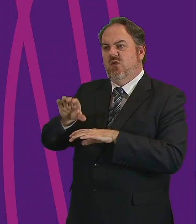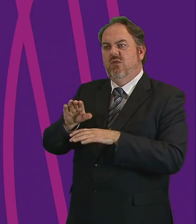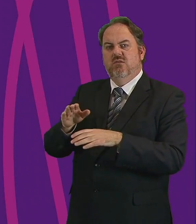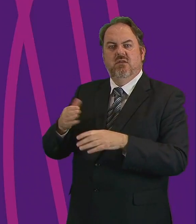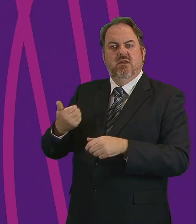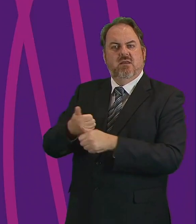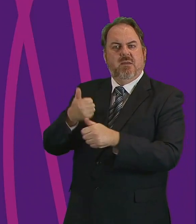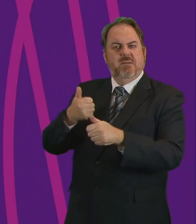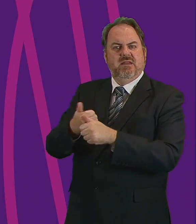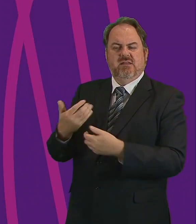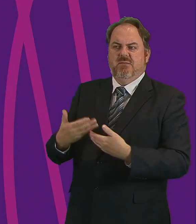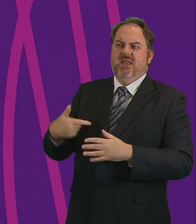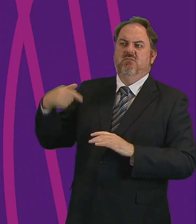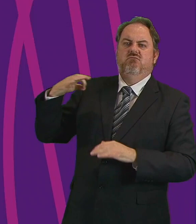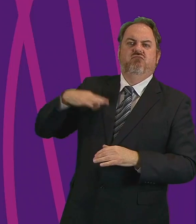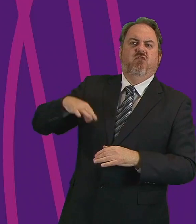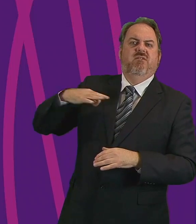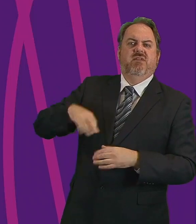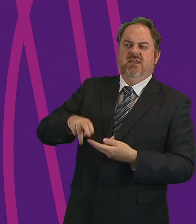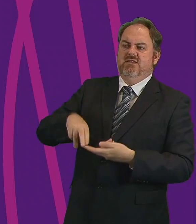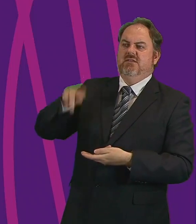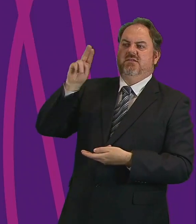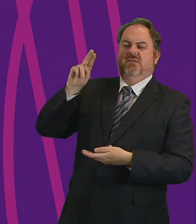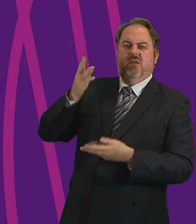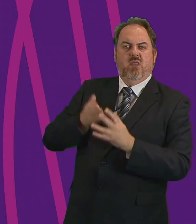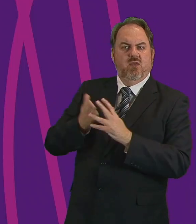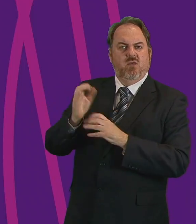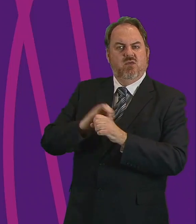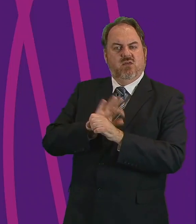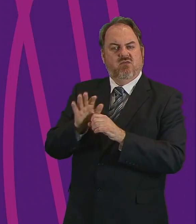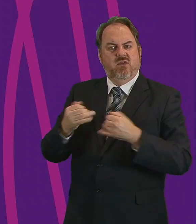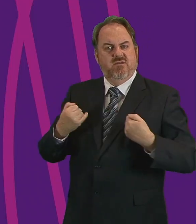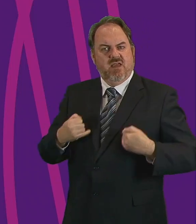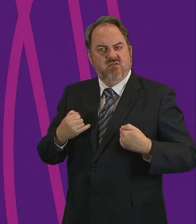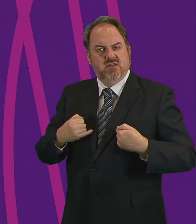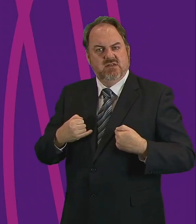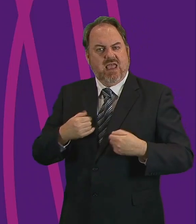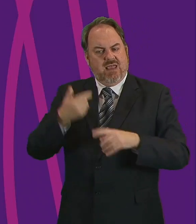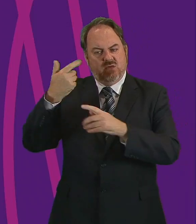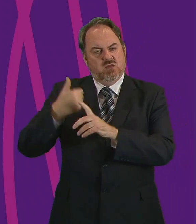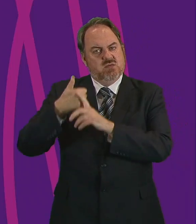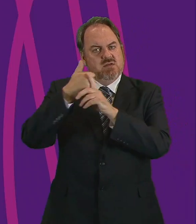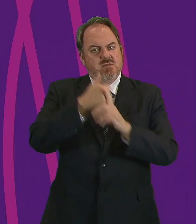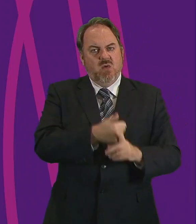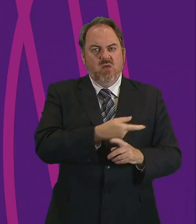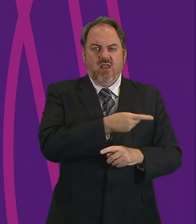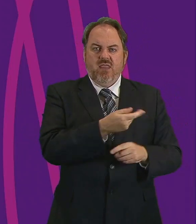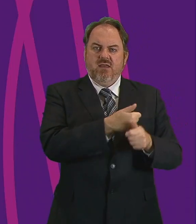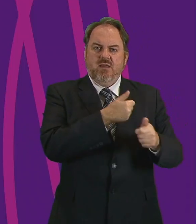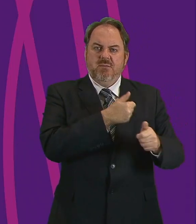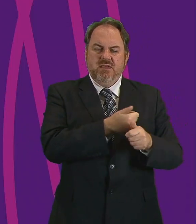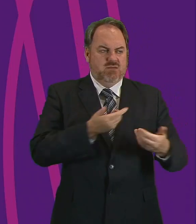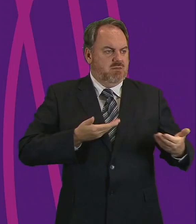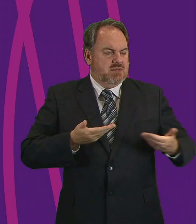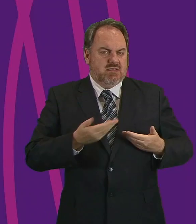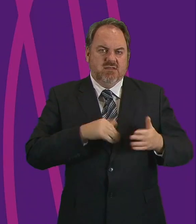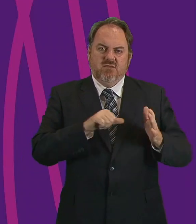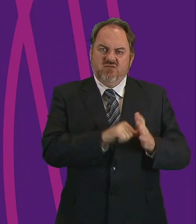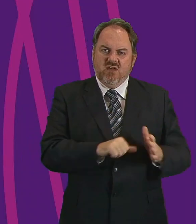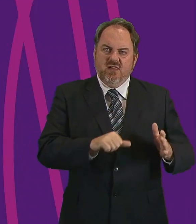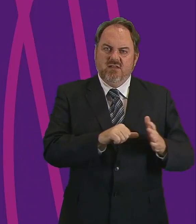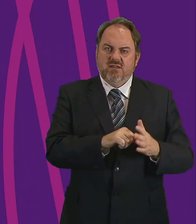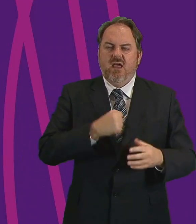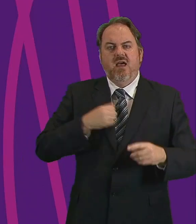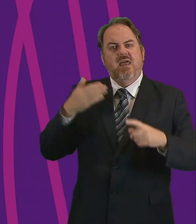involve difficult political decisions. We must do it early and with resolve if we are to do our best for the people of